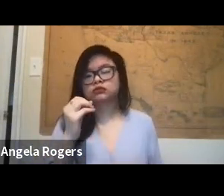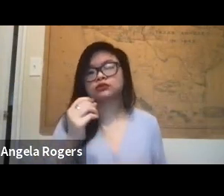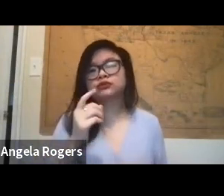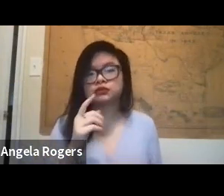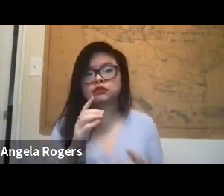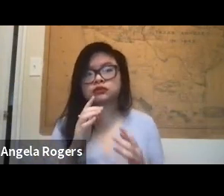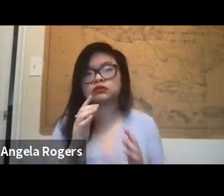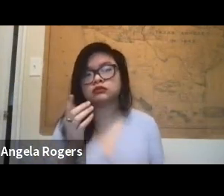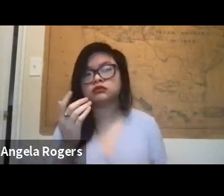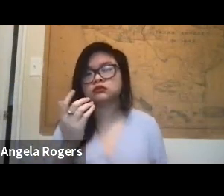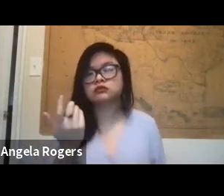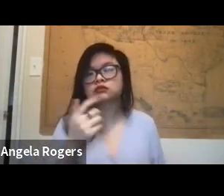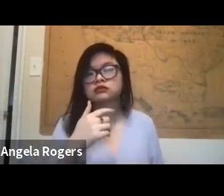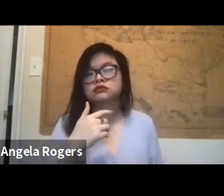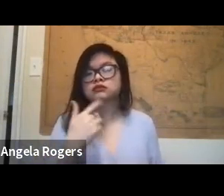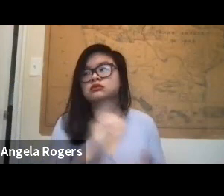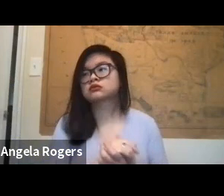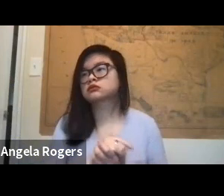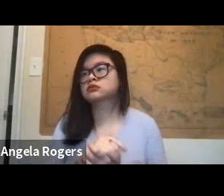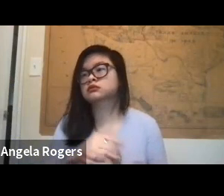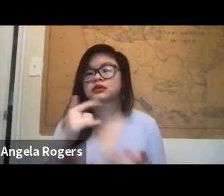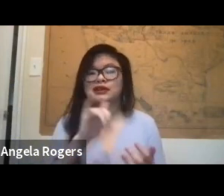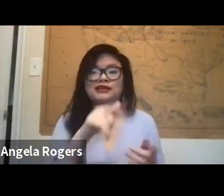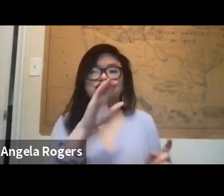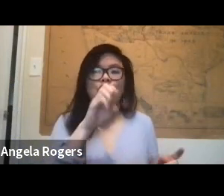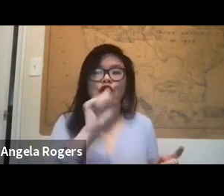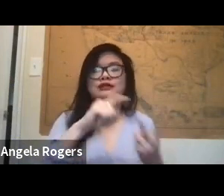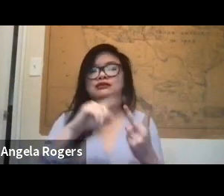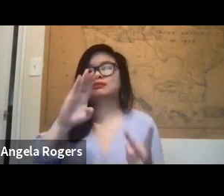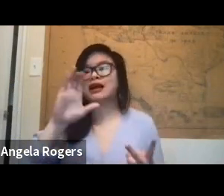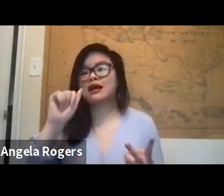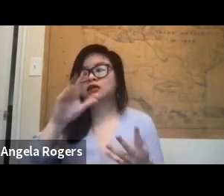you want to make sure that your application stands out for the judges.